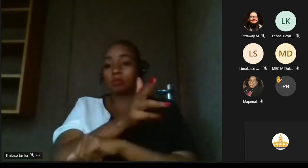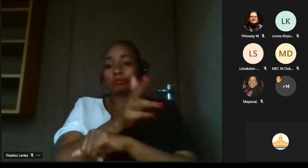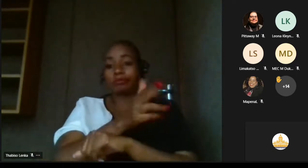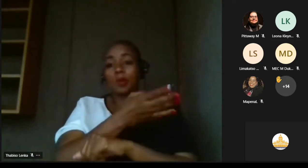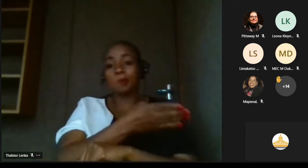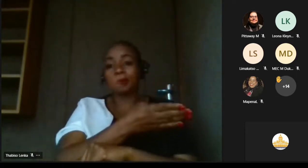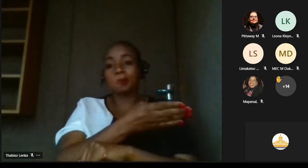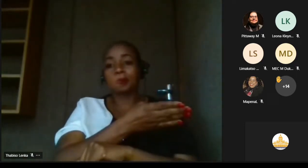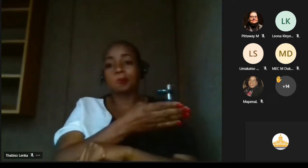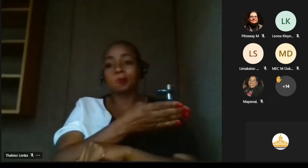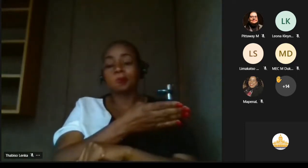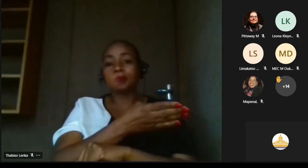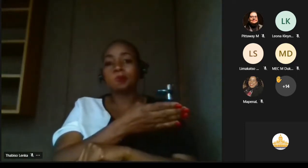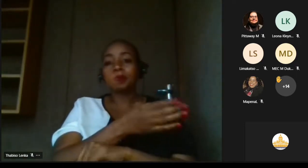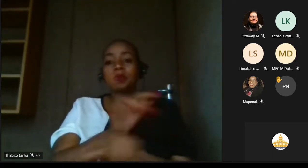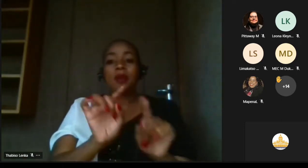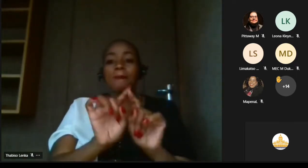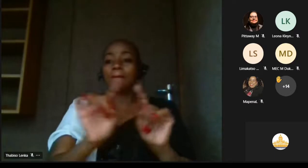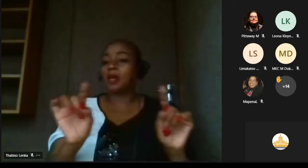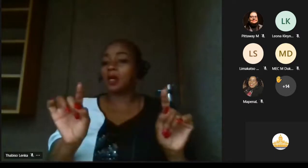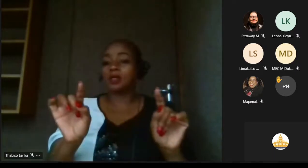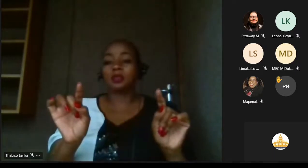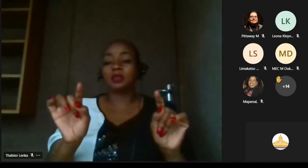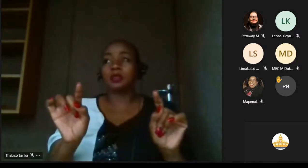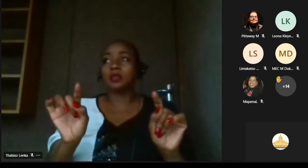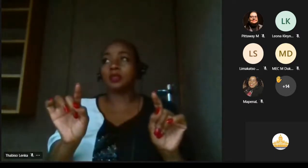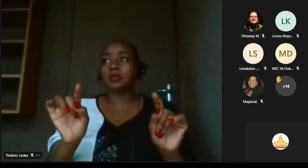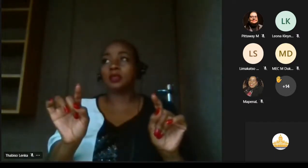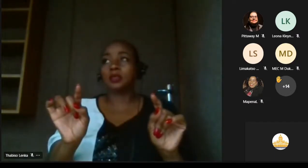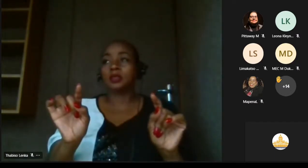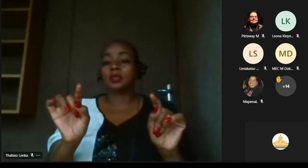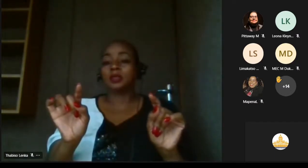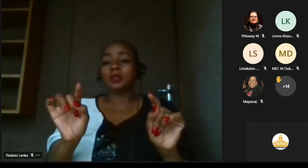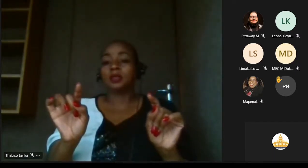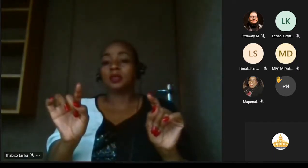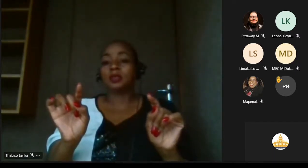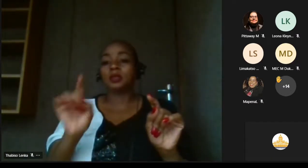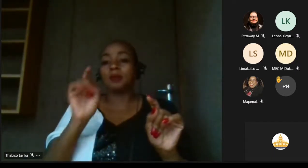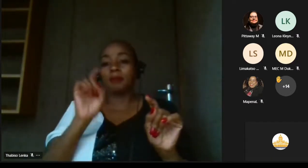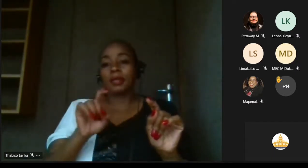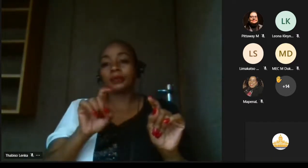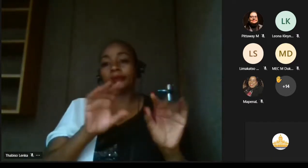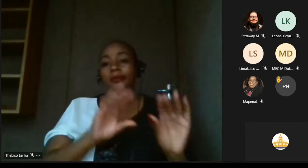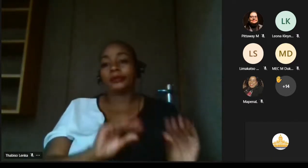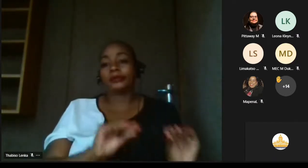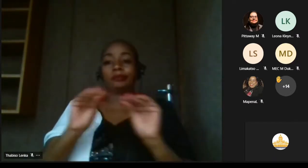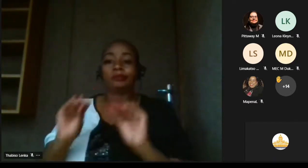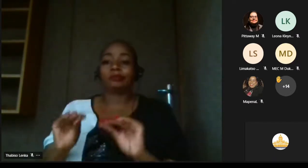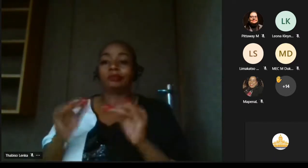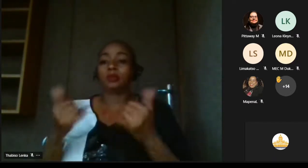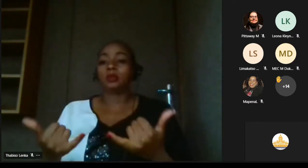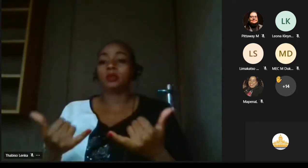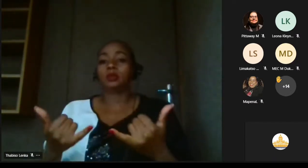platform, and unfortunately, I will have to move on.